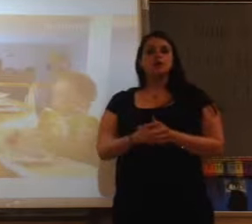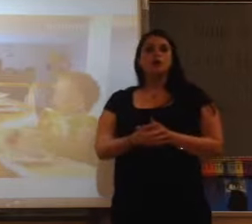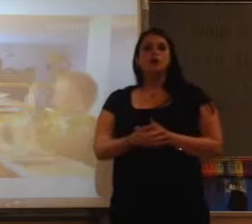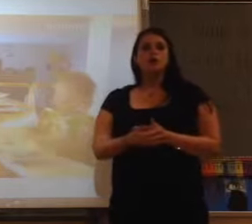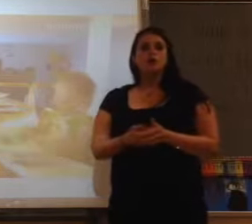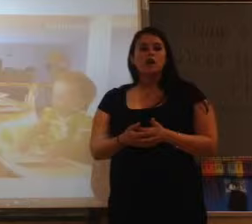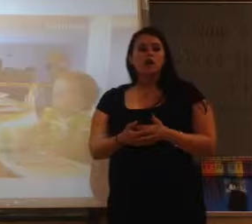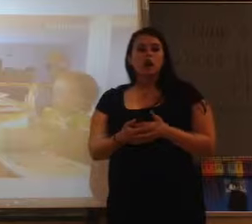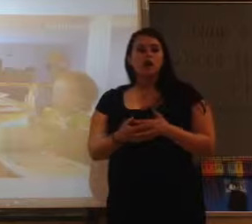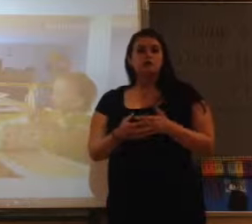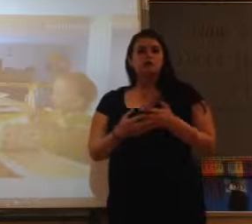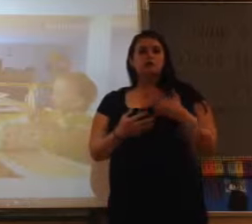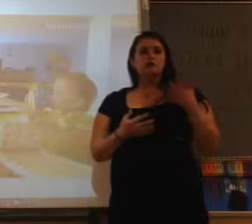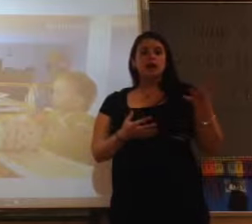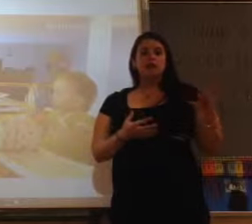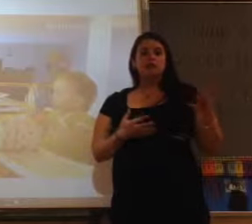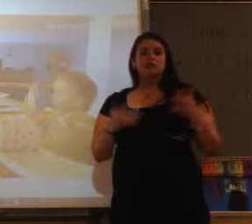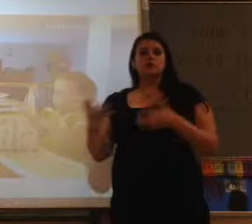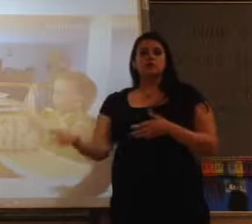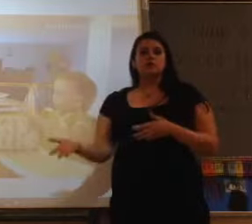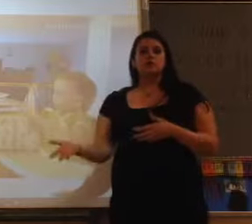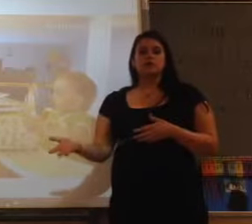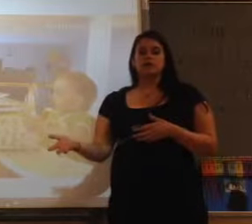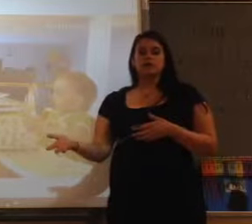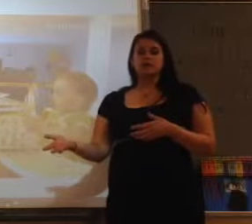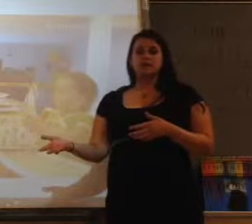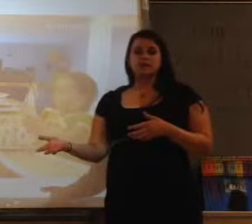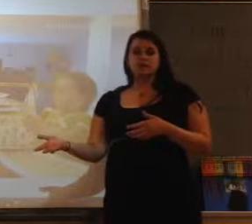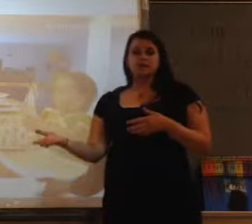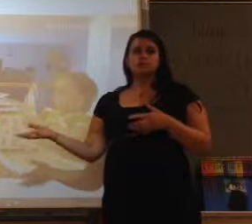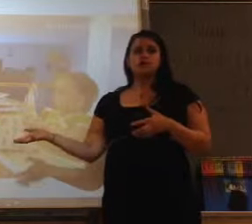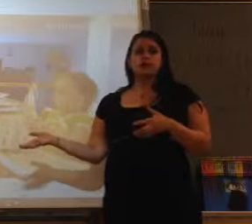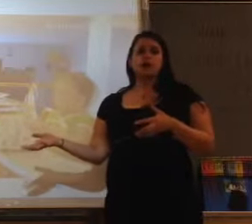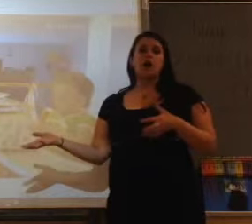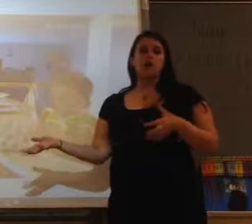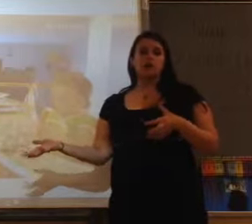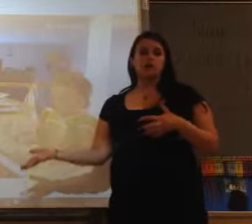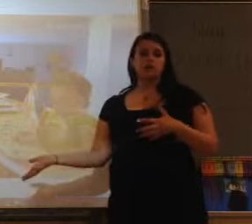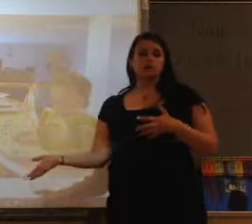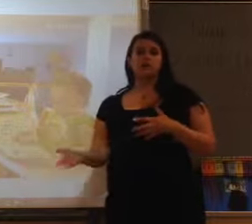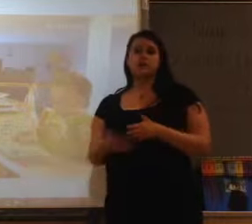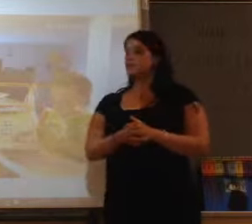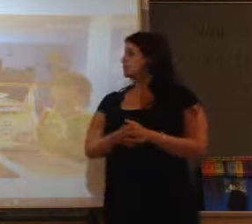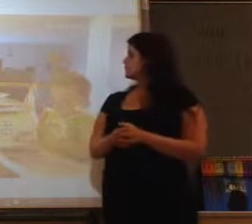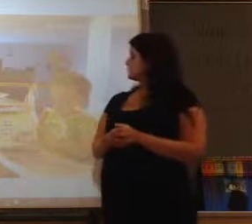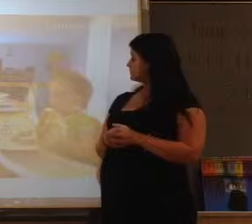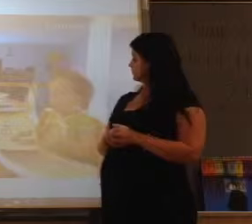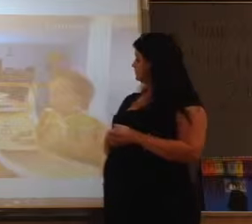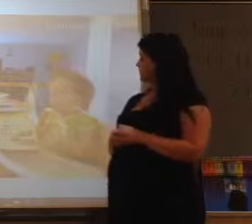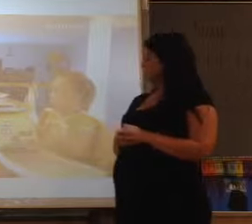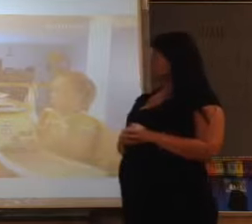her letters and their correspondence with the English print of the letters.